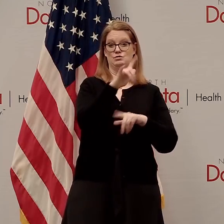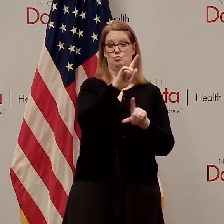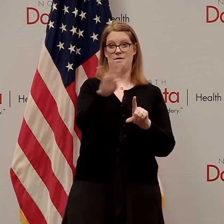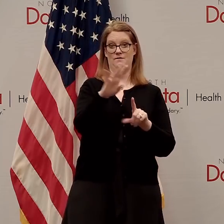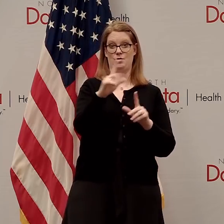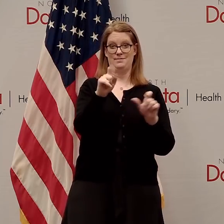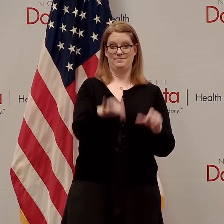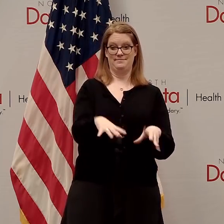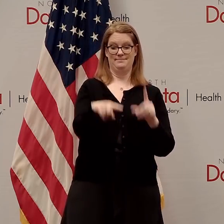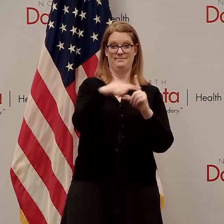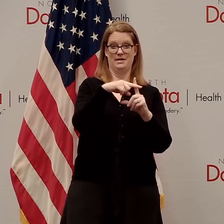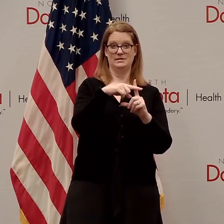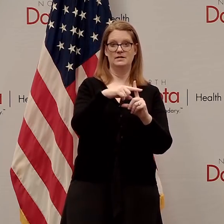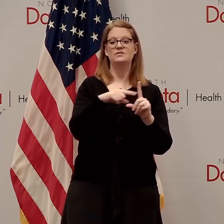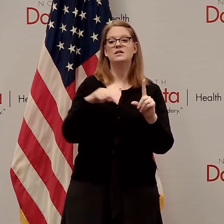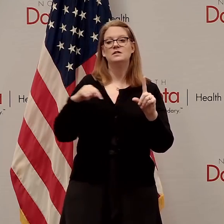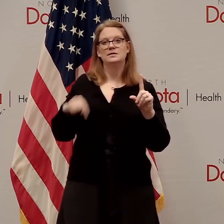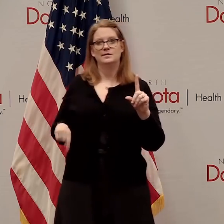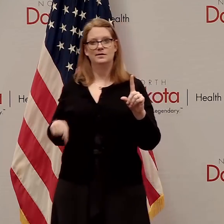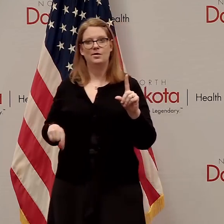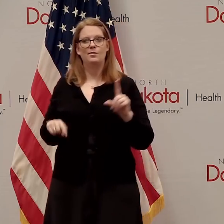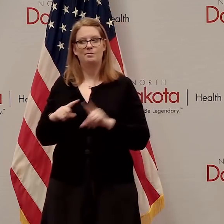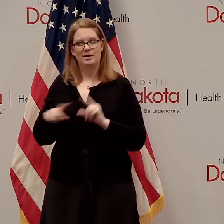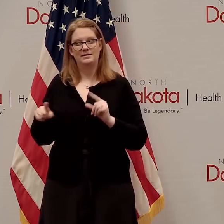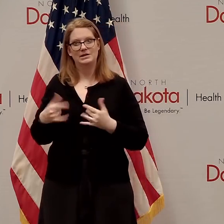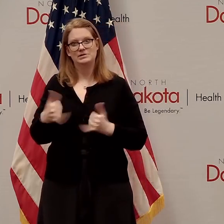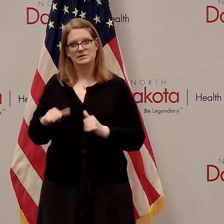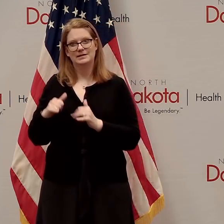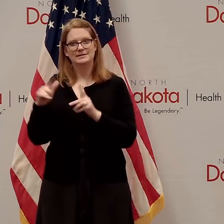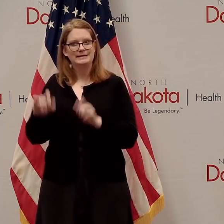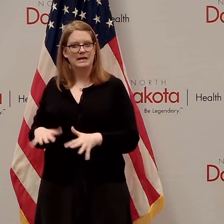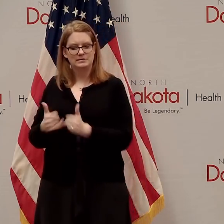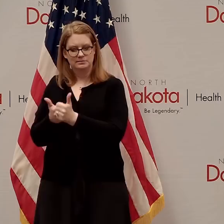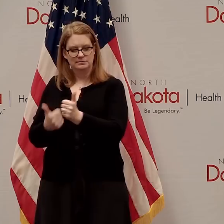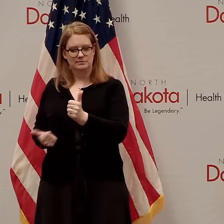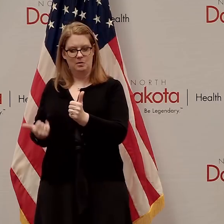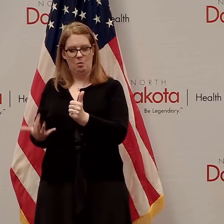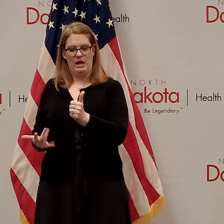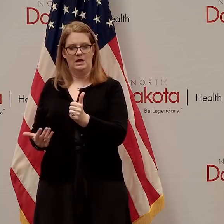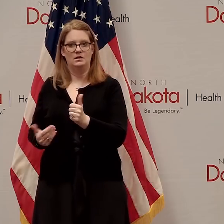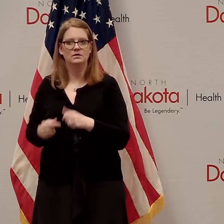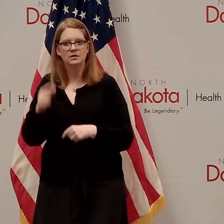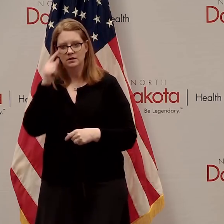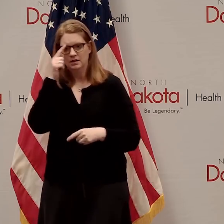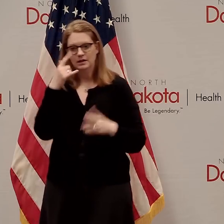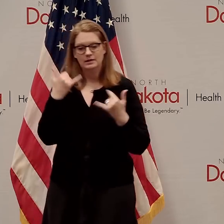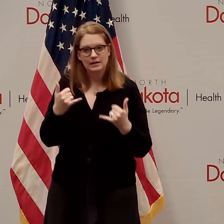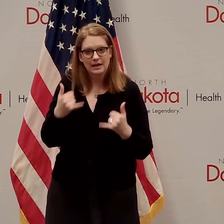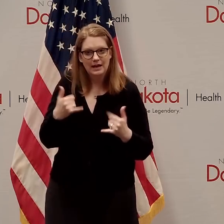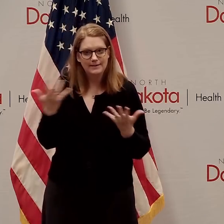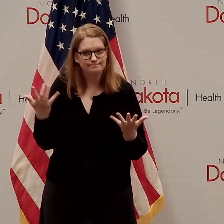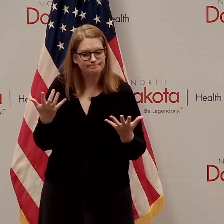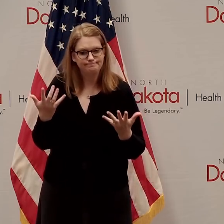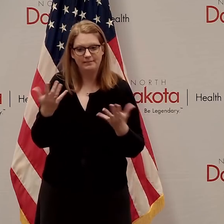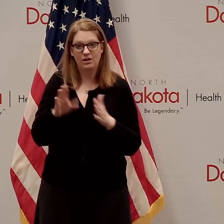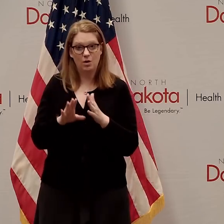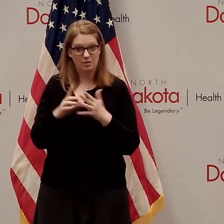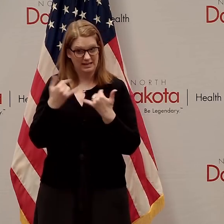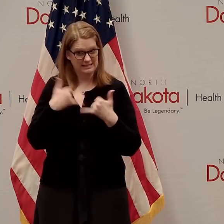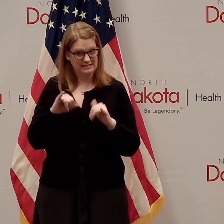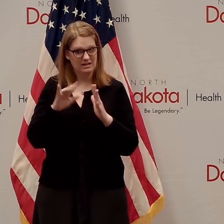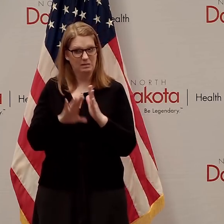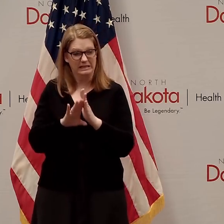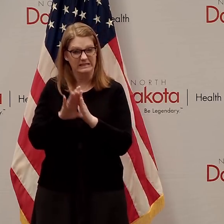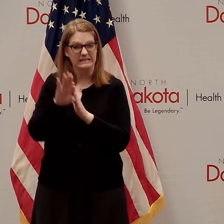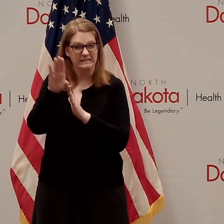how we might be starting to enter into a point where the curve would increase. We don't know, again, because of the light numbers of the Easter